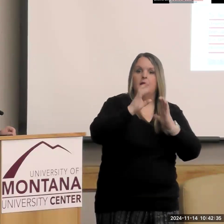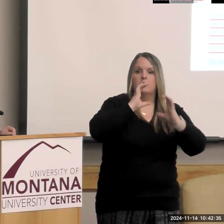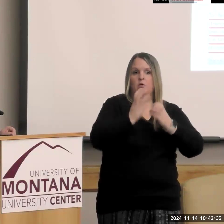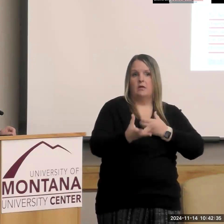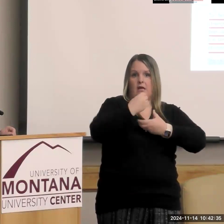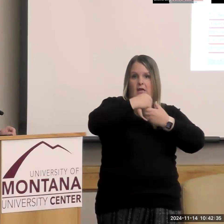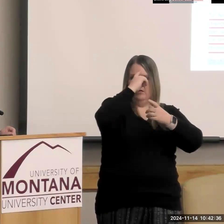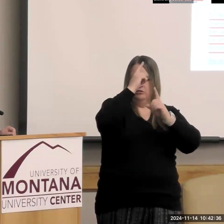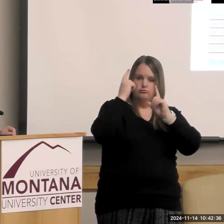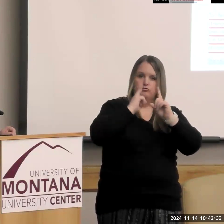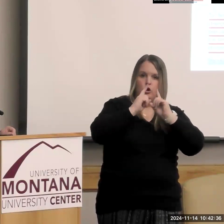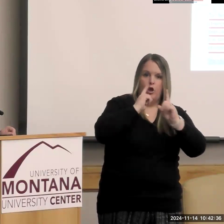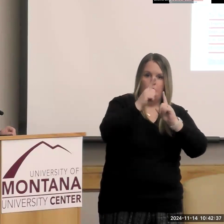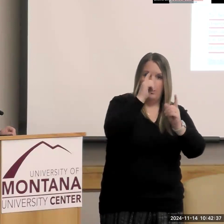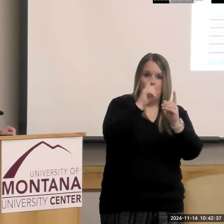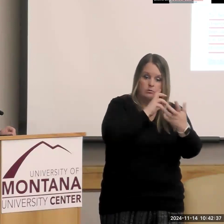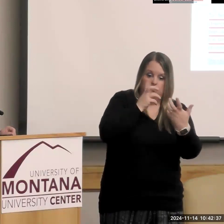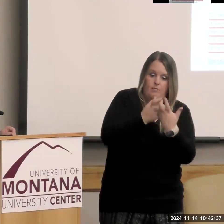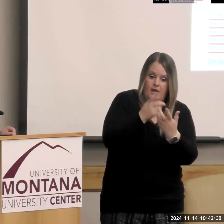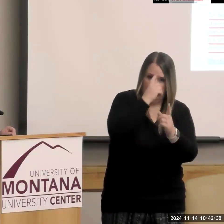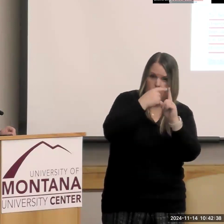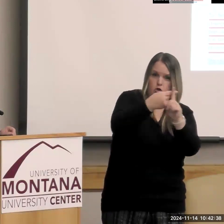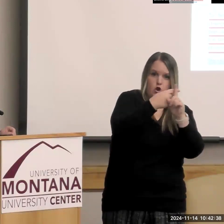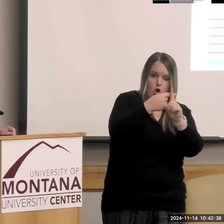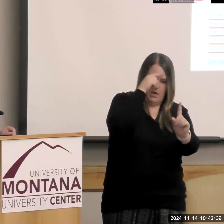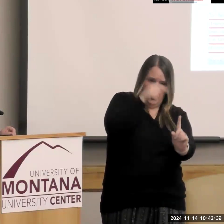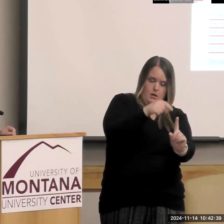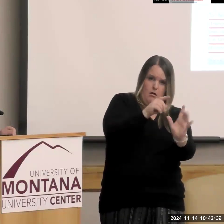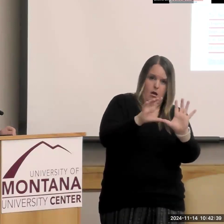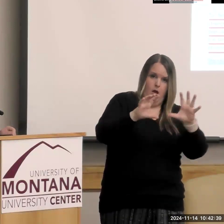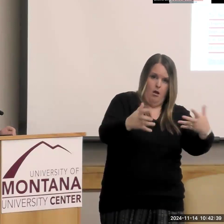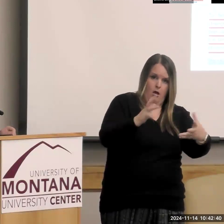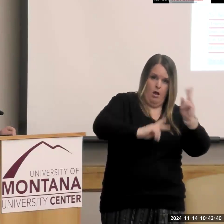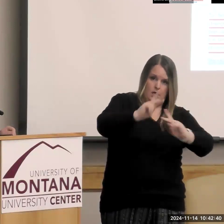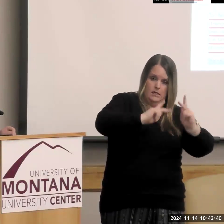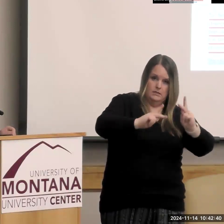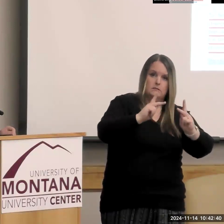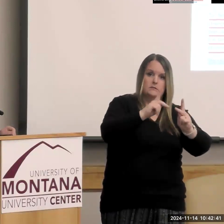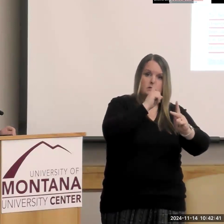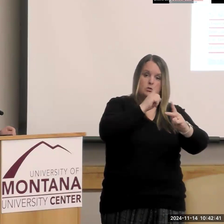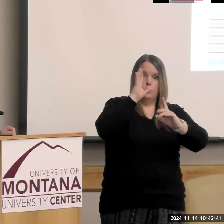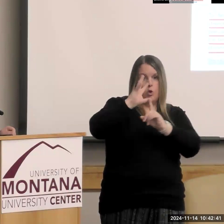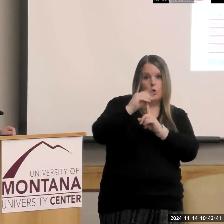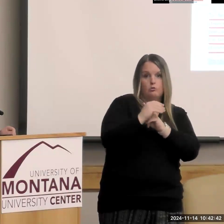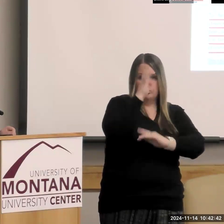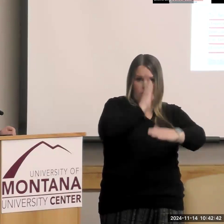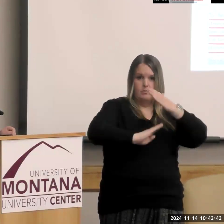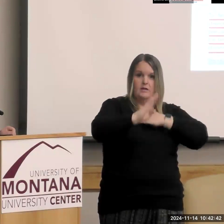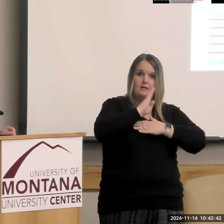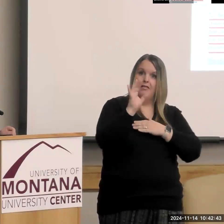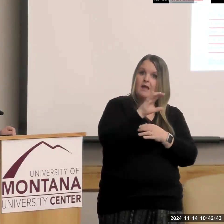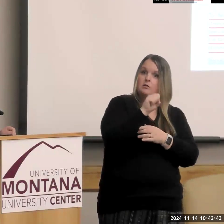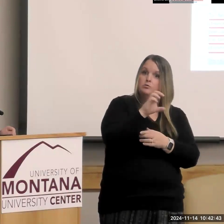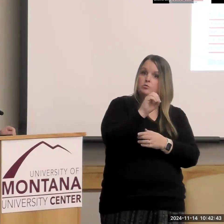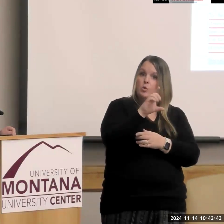target audiences to assure that messages are designed considering cultural humility and channels such as social media, which are